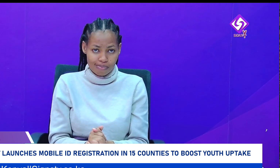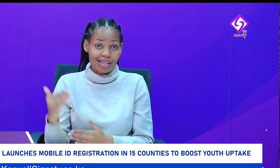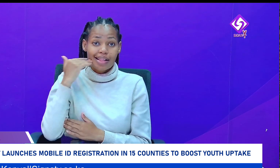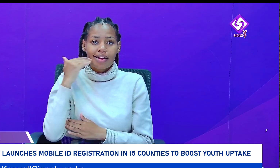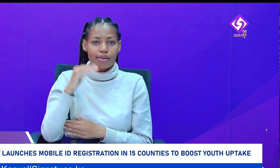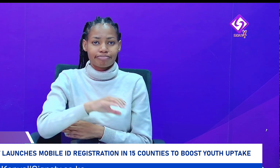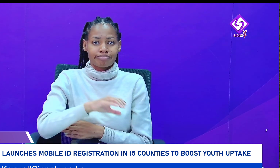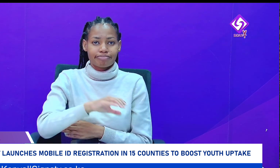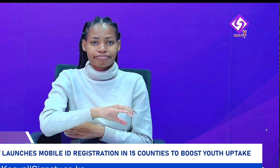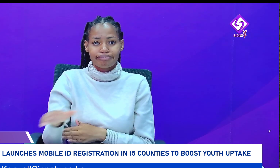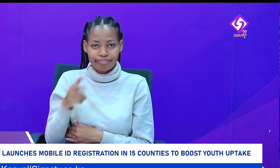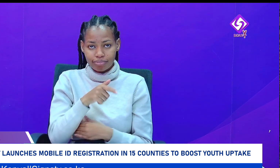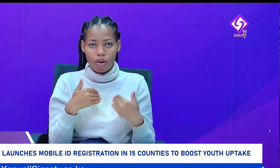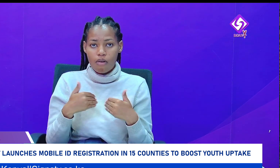And finally,